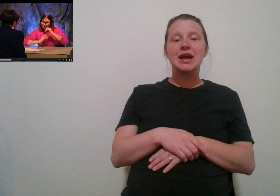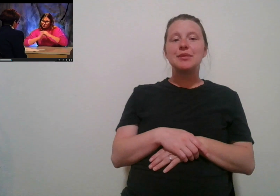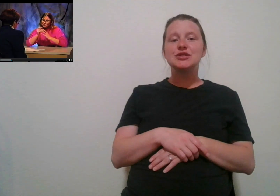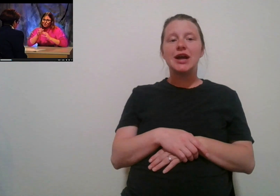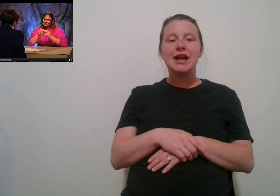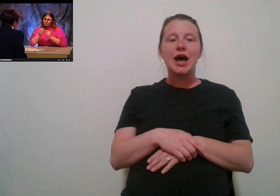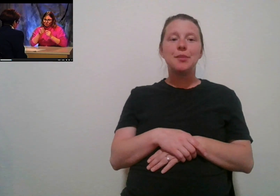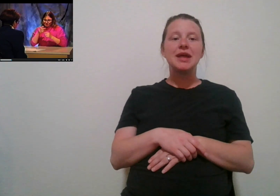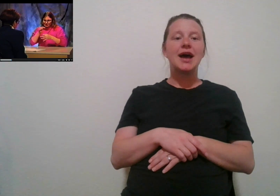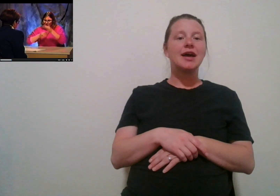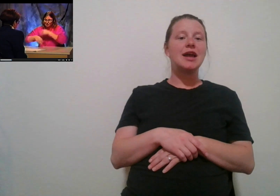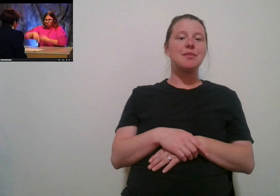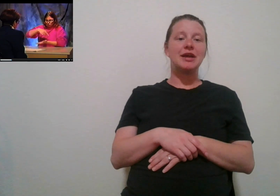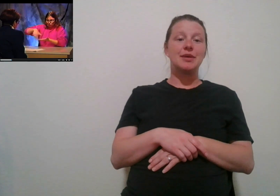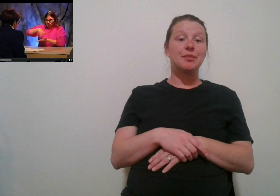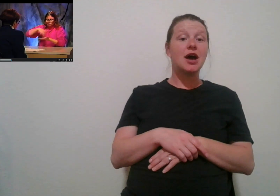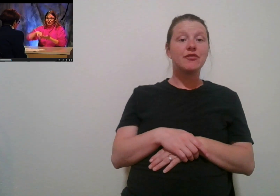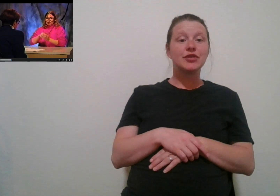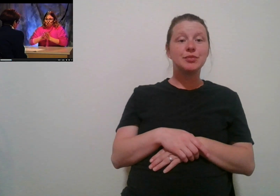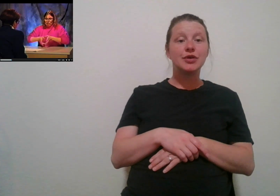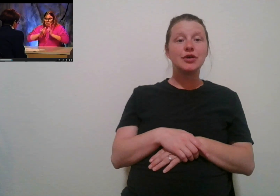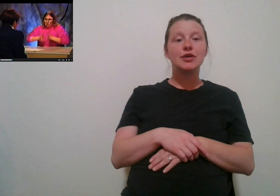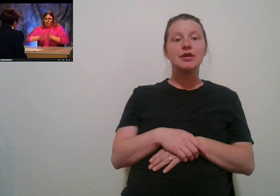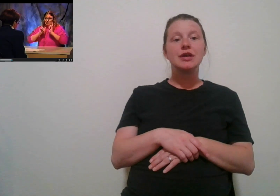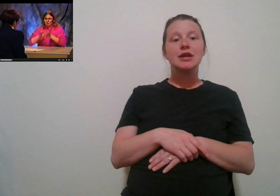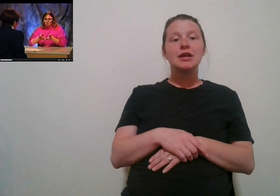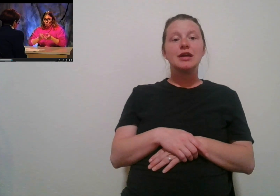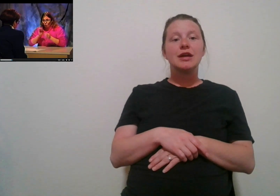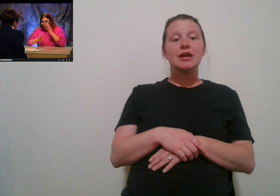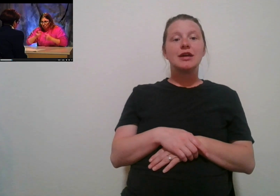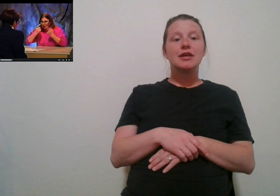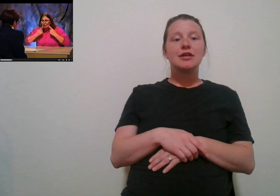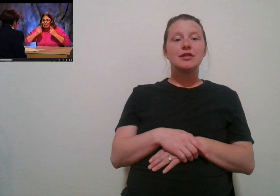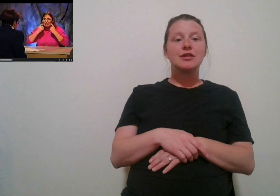For me, I would try to help that and make them comfortable.